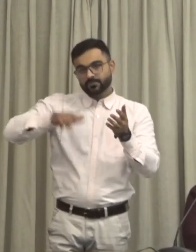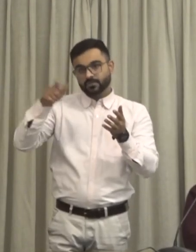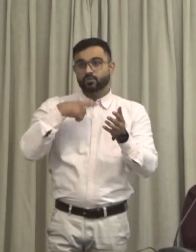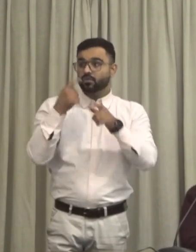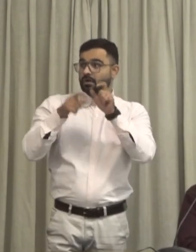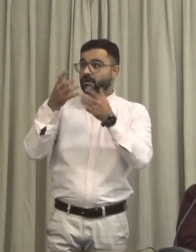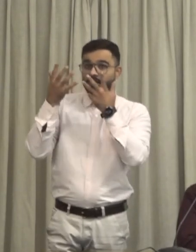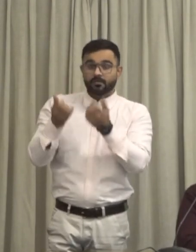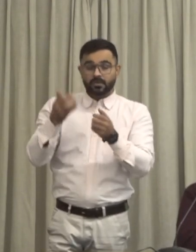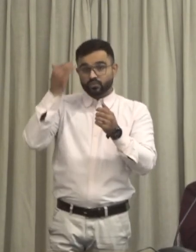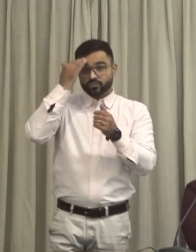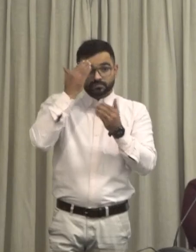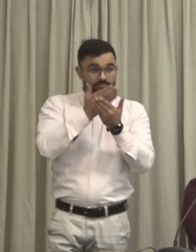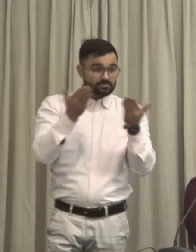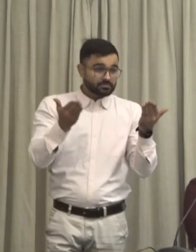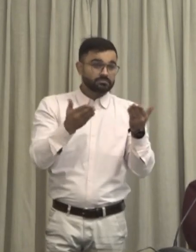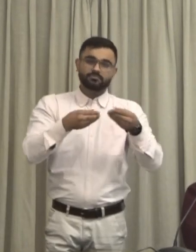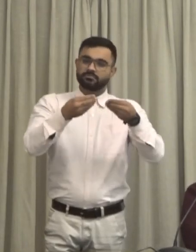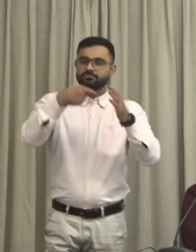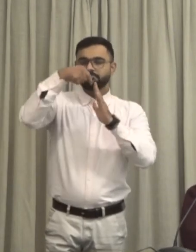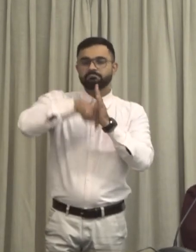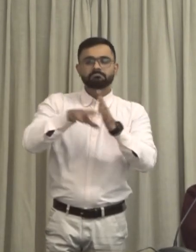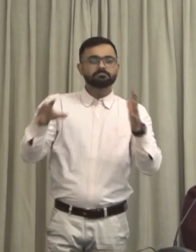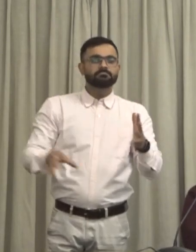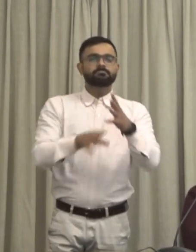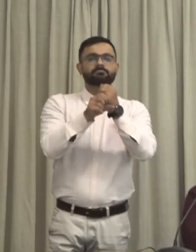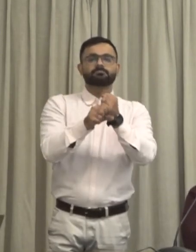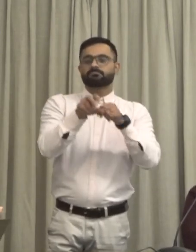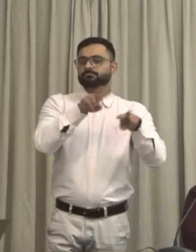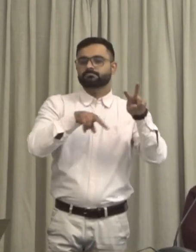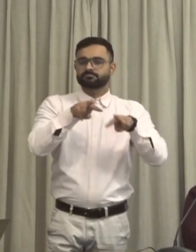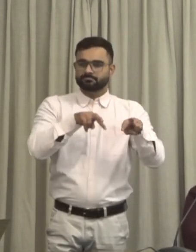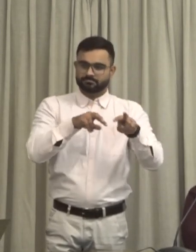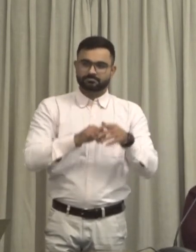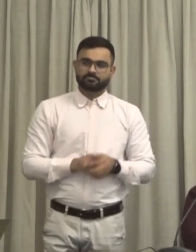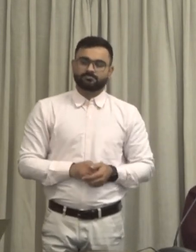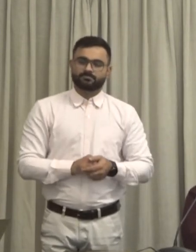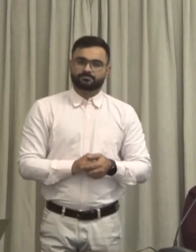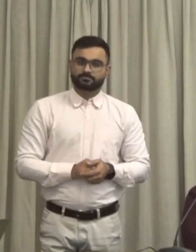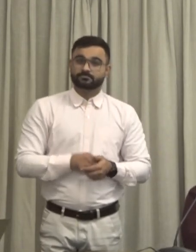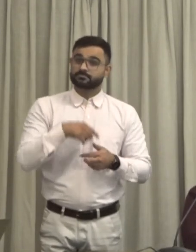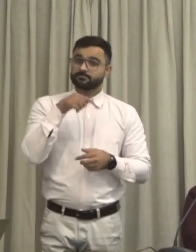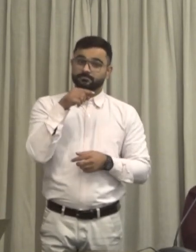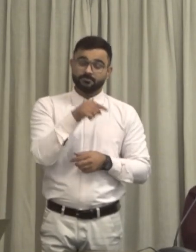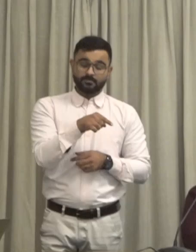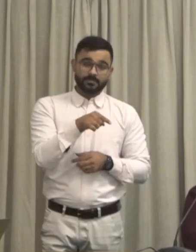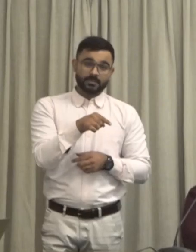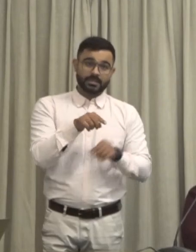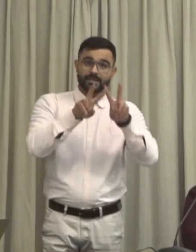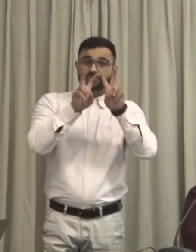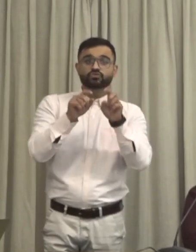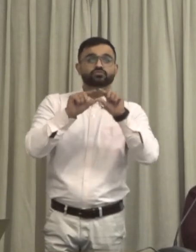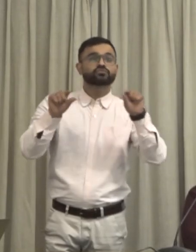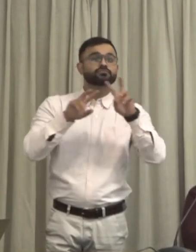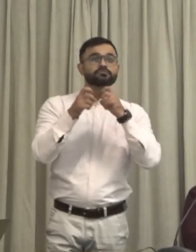those of you who aren't familiar with it, I'd like to provide a very brief overview. As the title of the